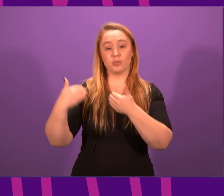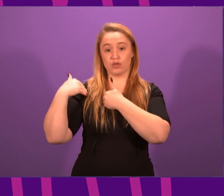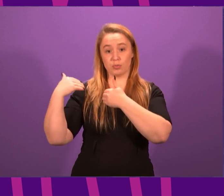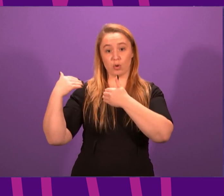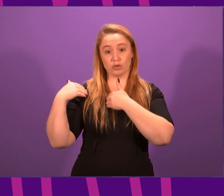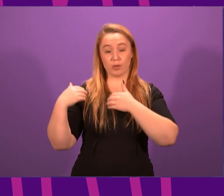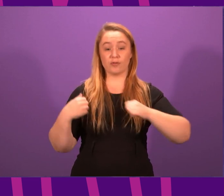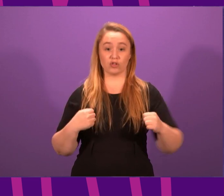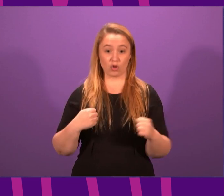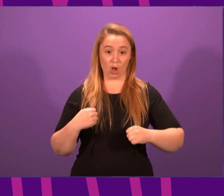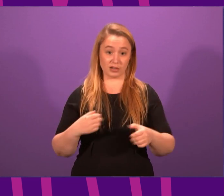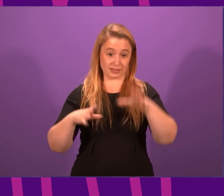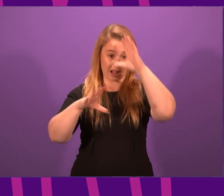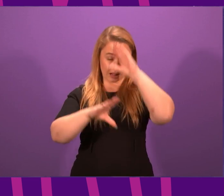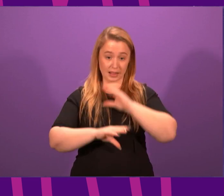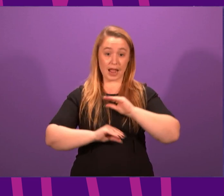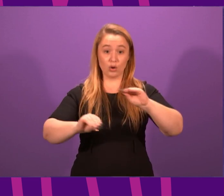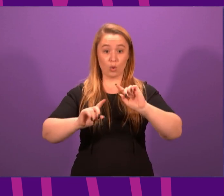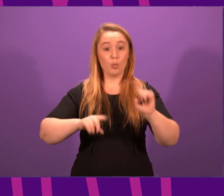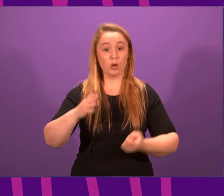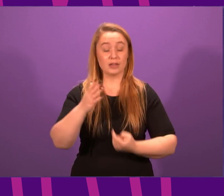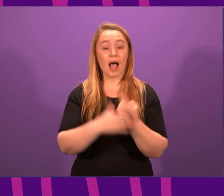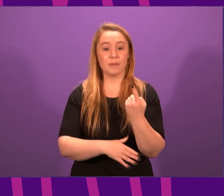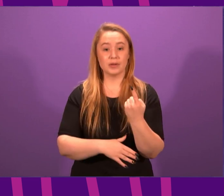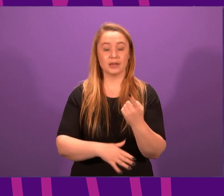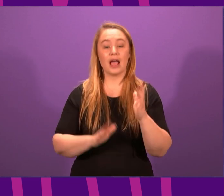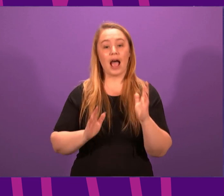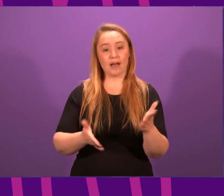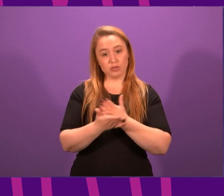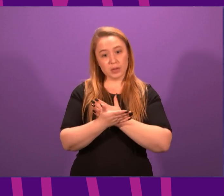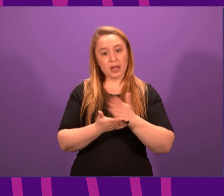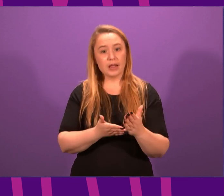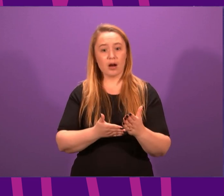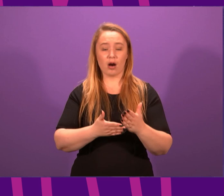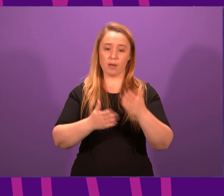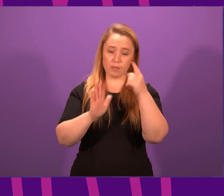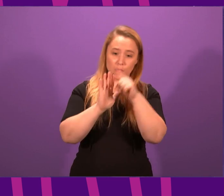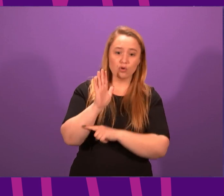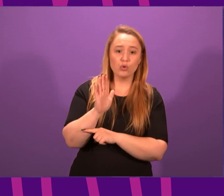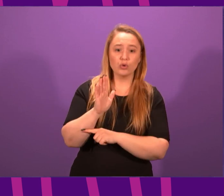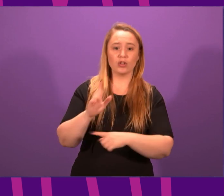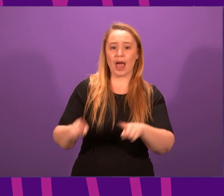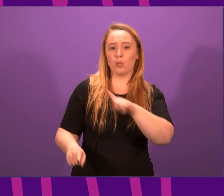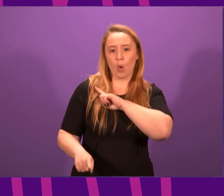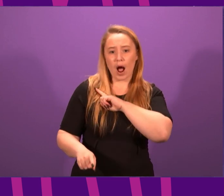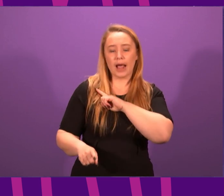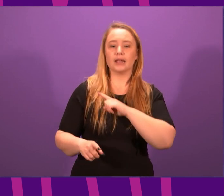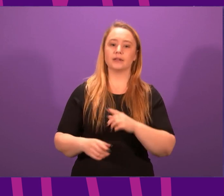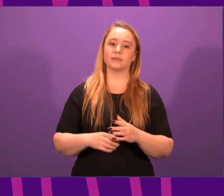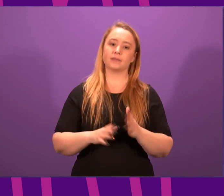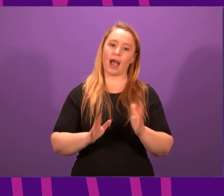journey, and that's why they need to do better at explaining what they want to do and why.